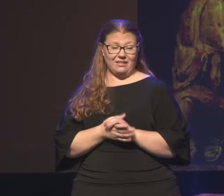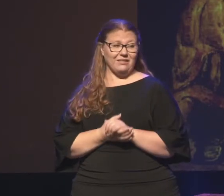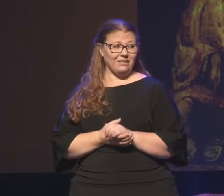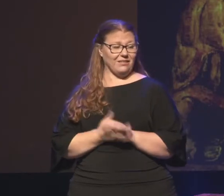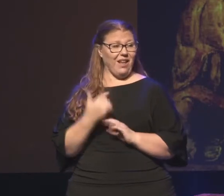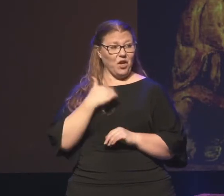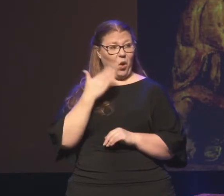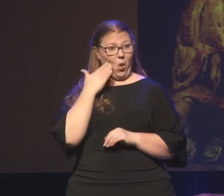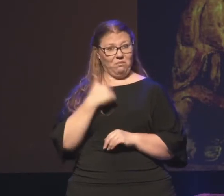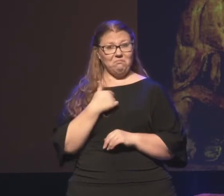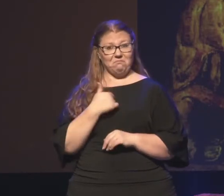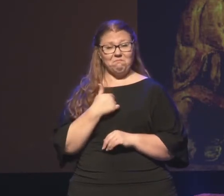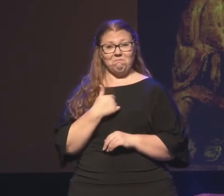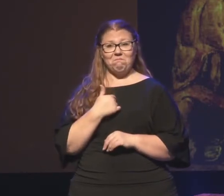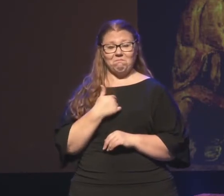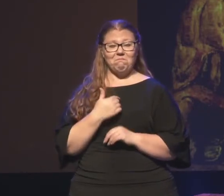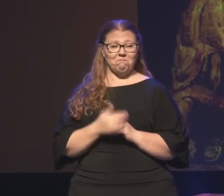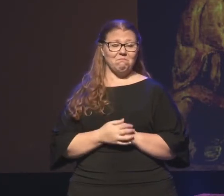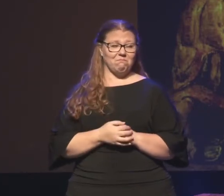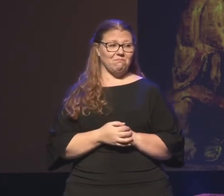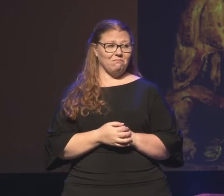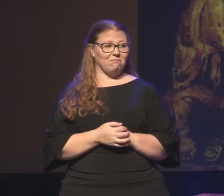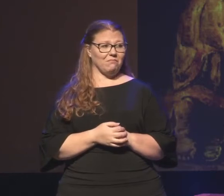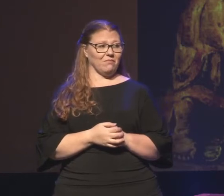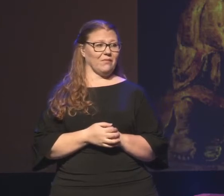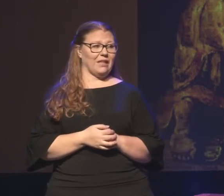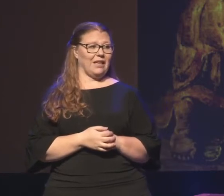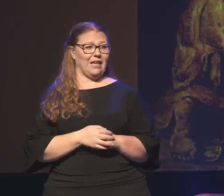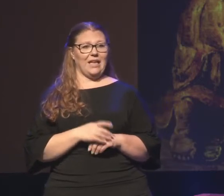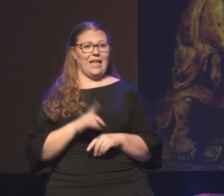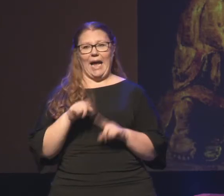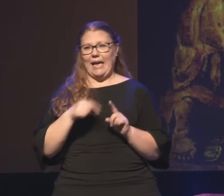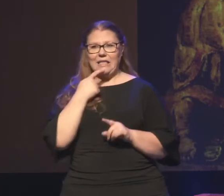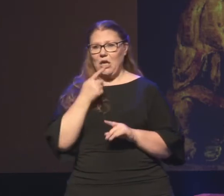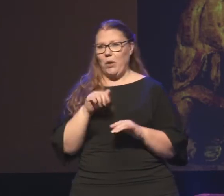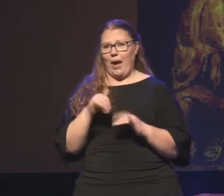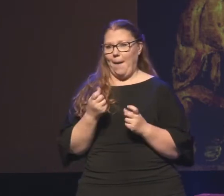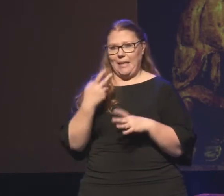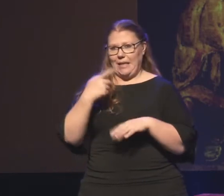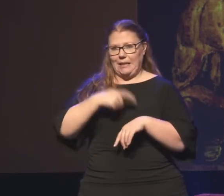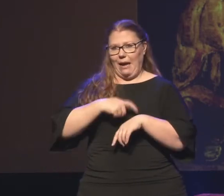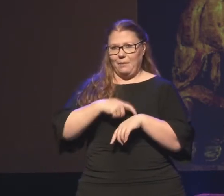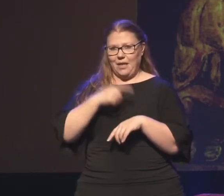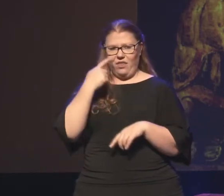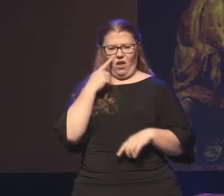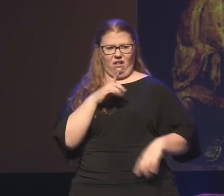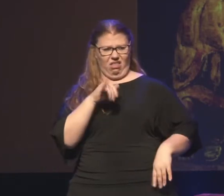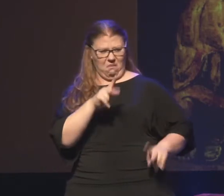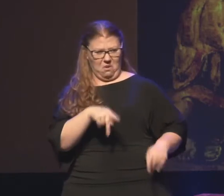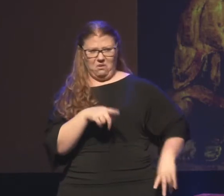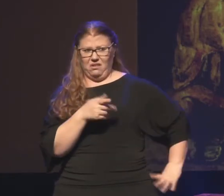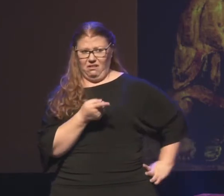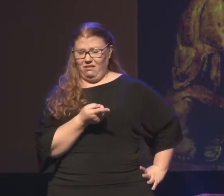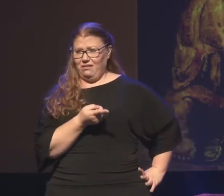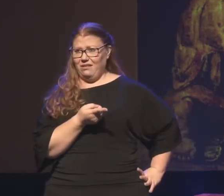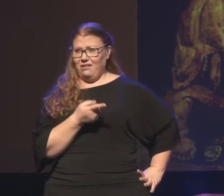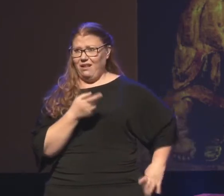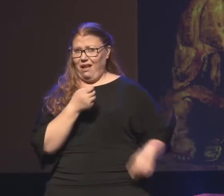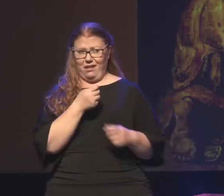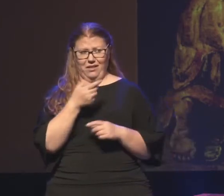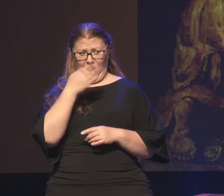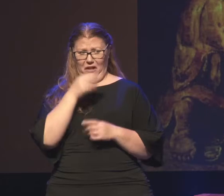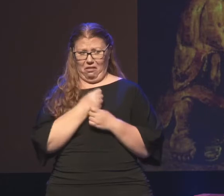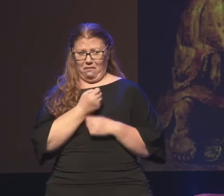I know I have. I can't tell you how many times I've thought, that person, loved by